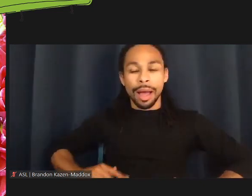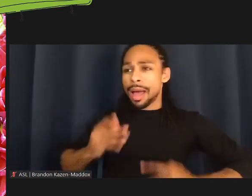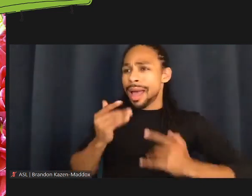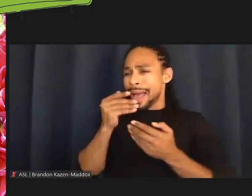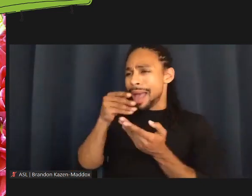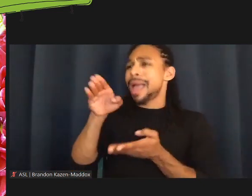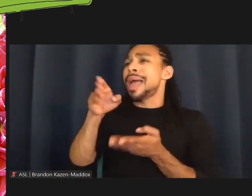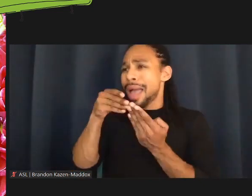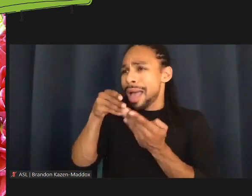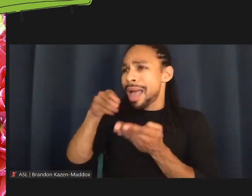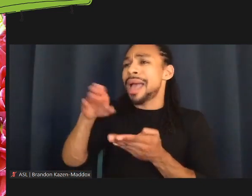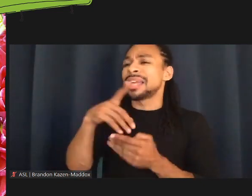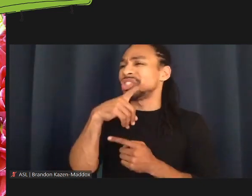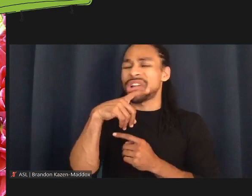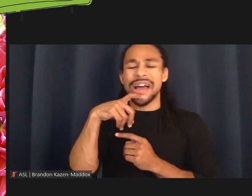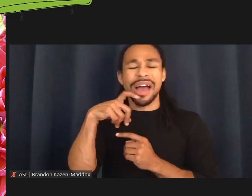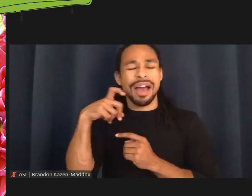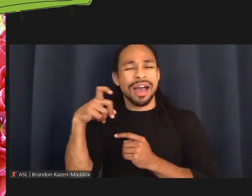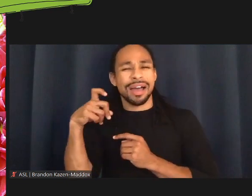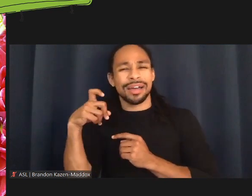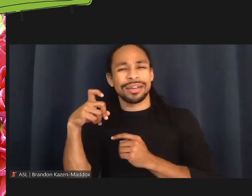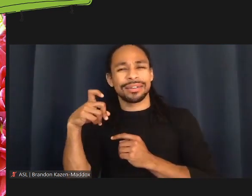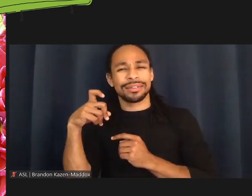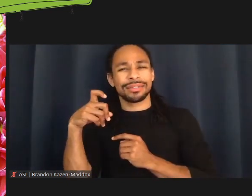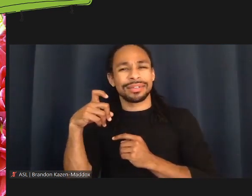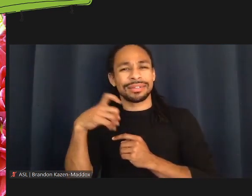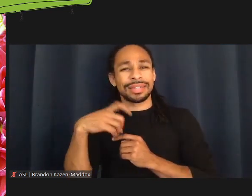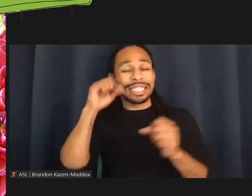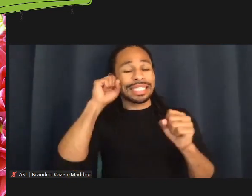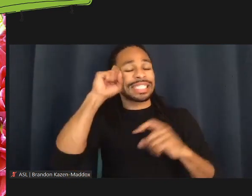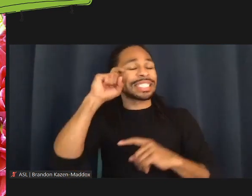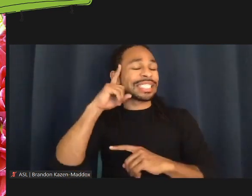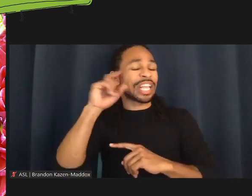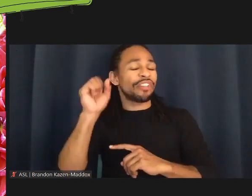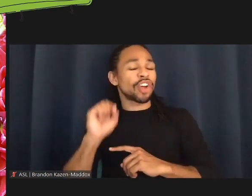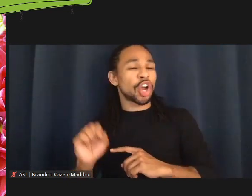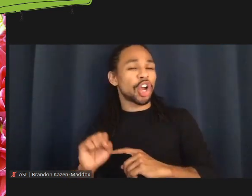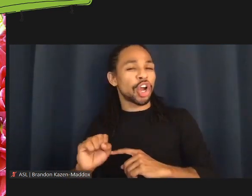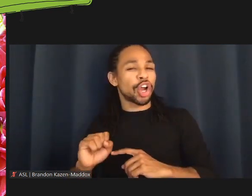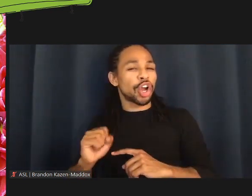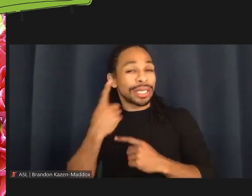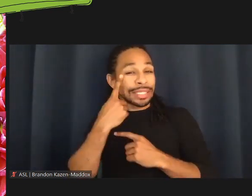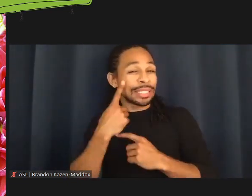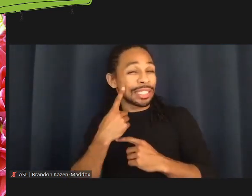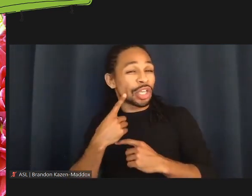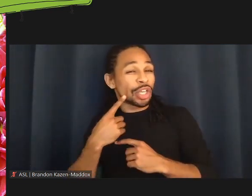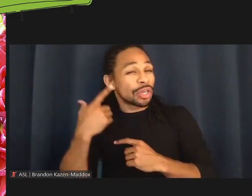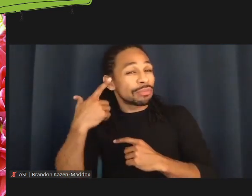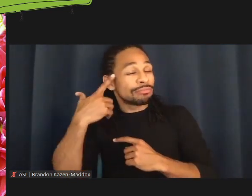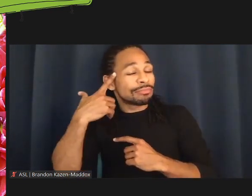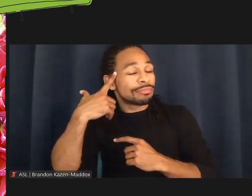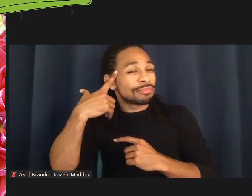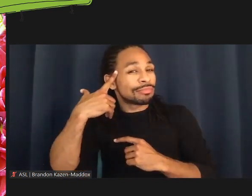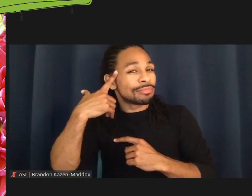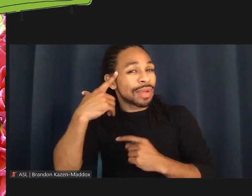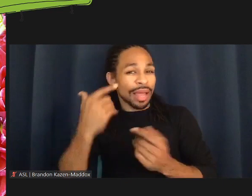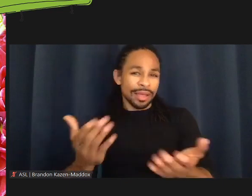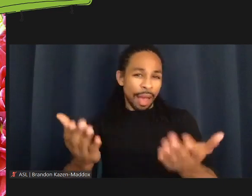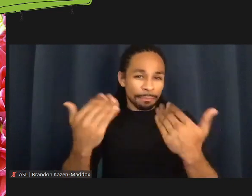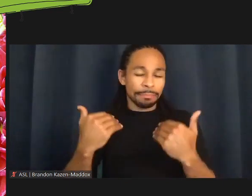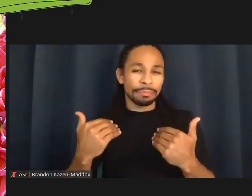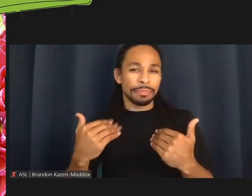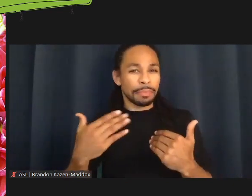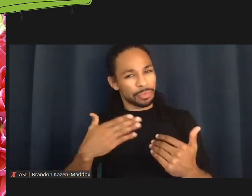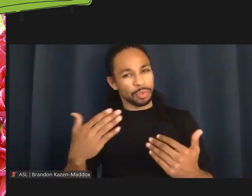I sell silver at the temple. Come, upend my table.